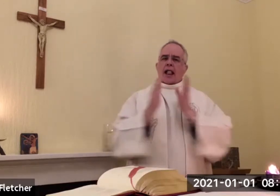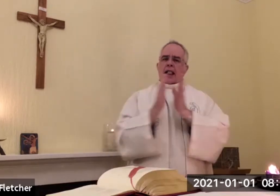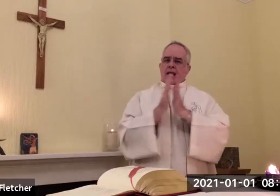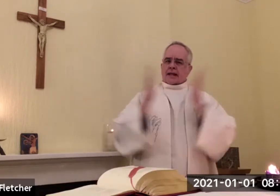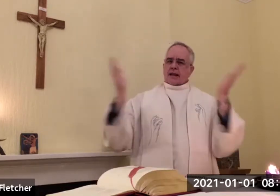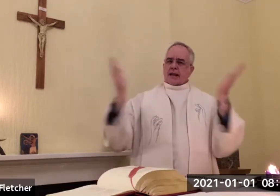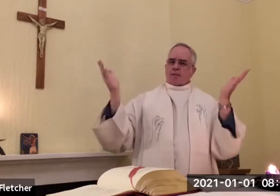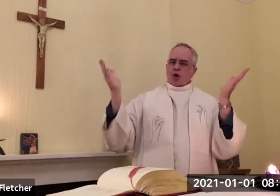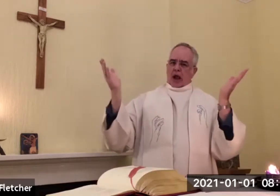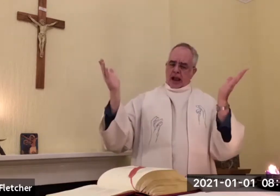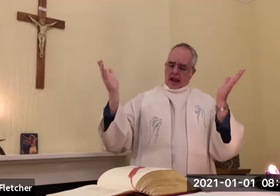Let us pray.